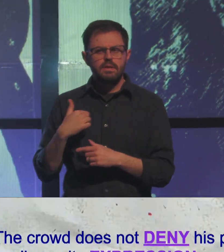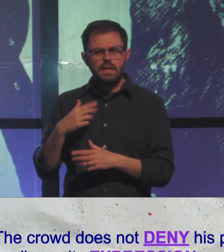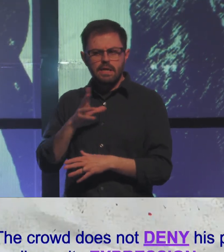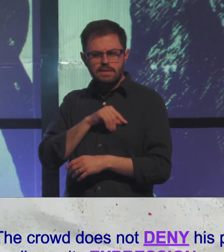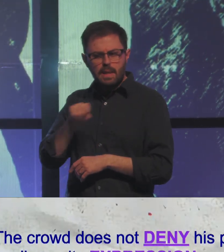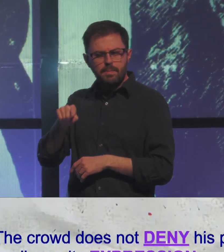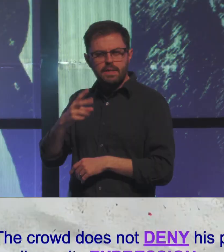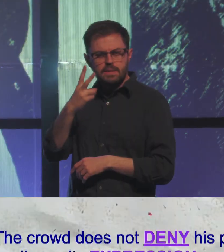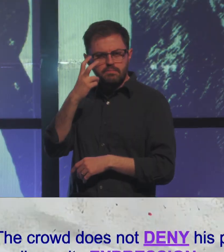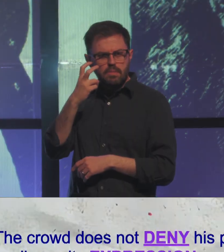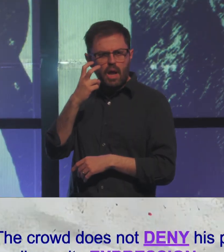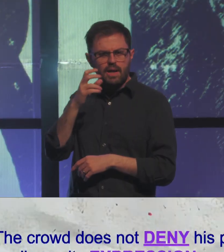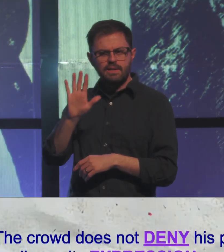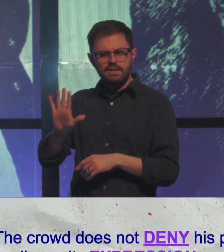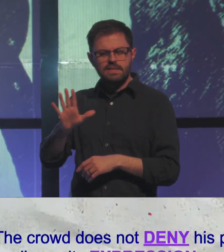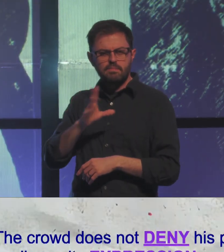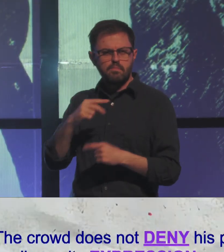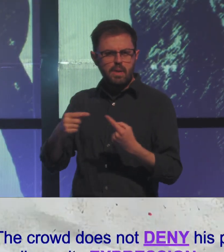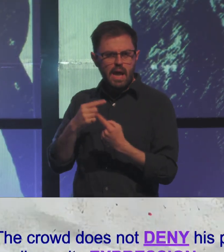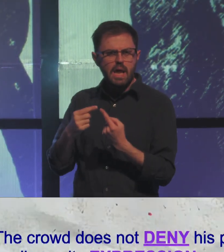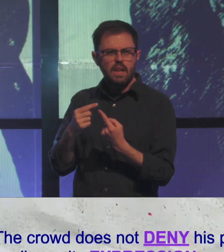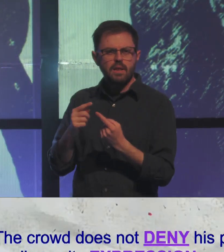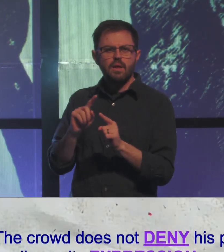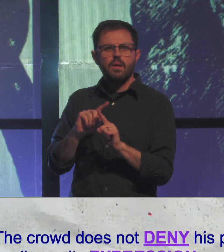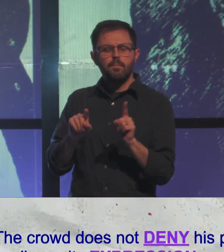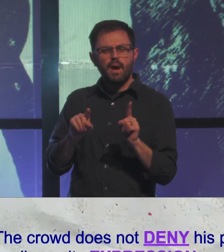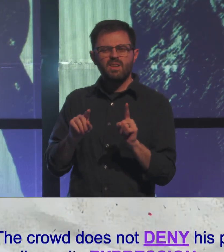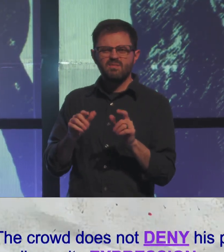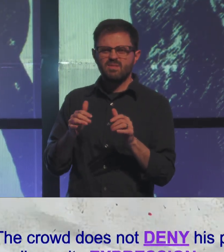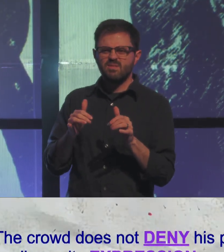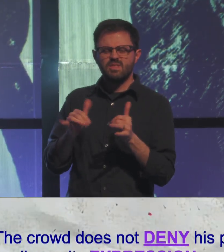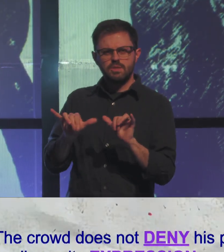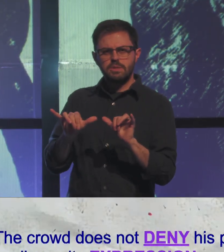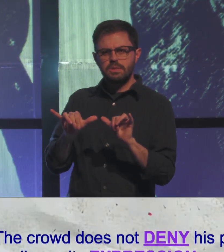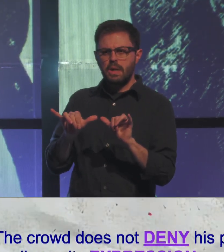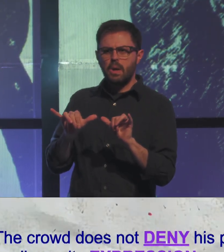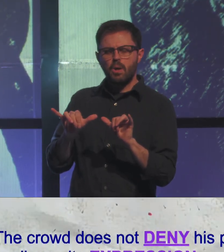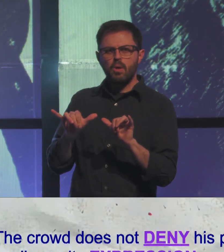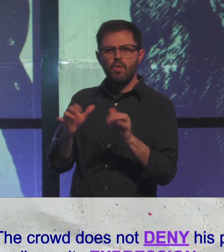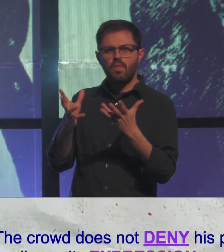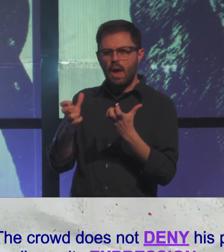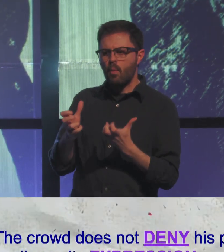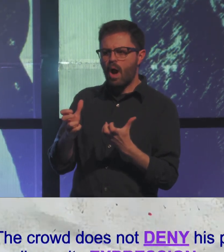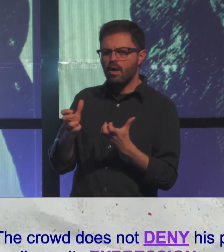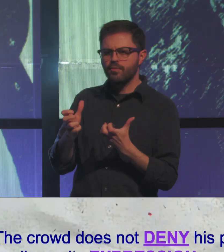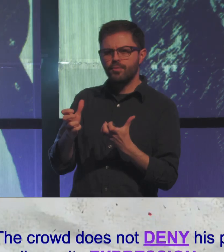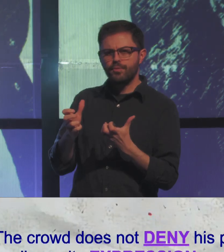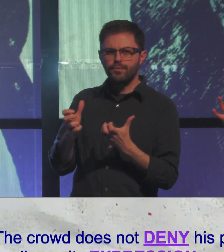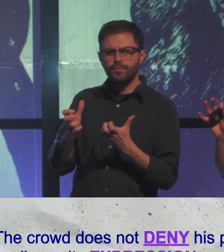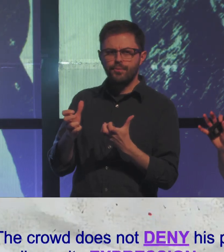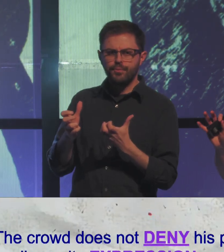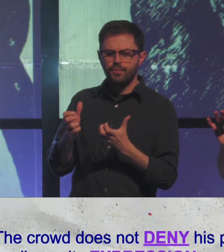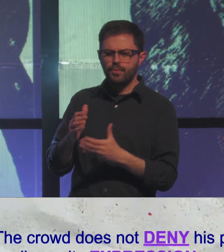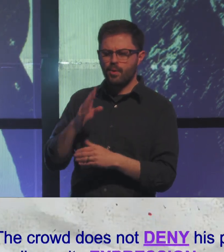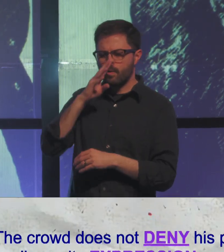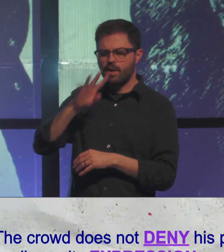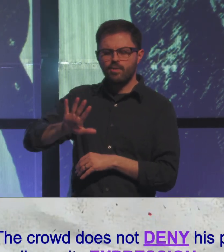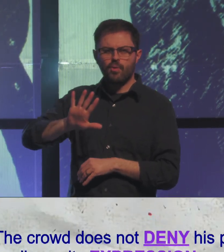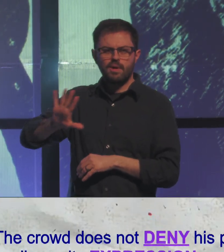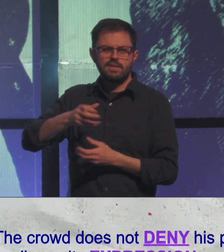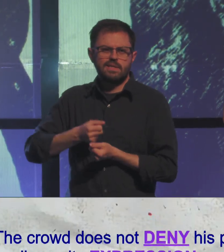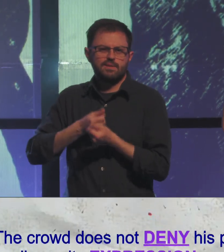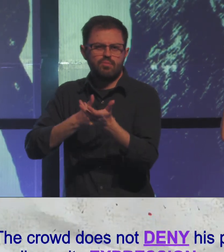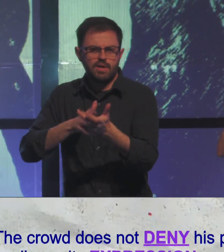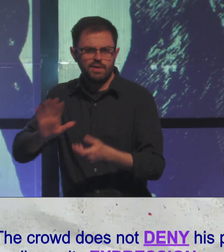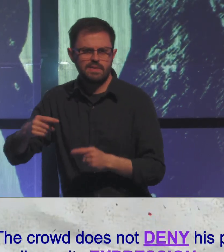his pain, but they're absolutely trying to attempt to silence its expression. They know that it exists. They know that in their society there